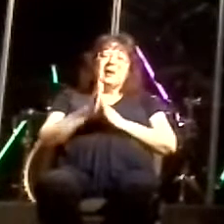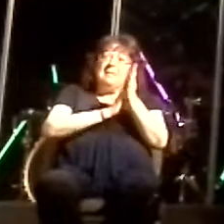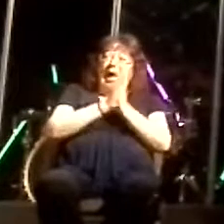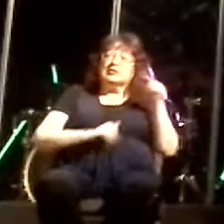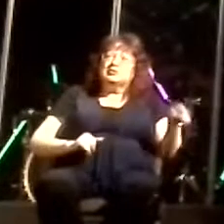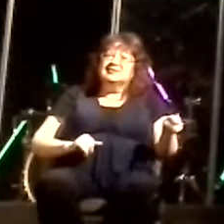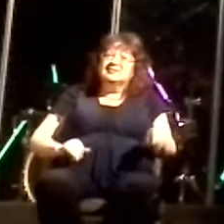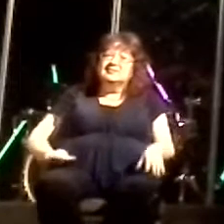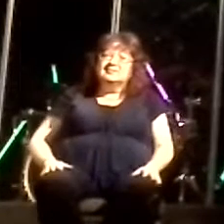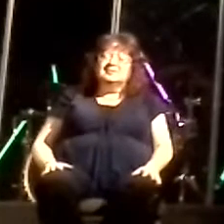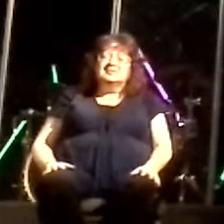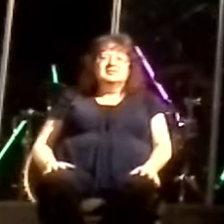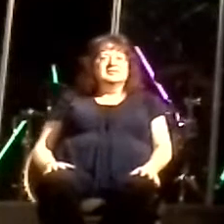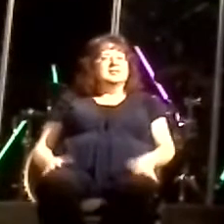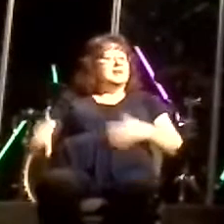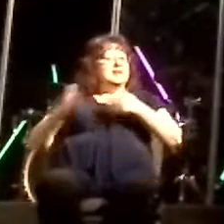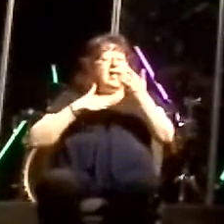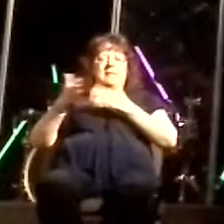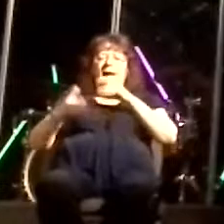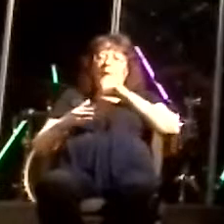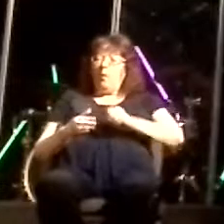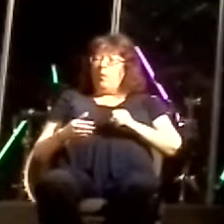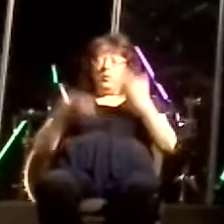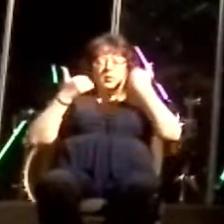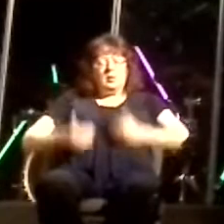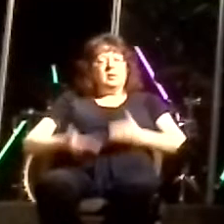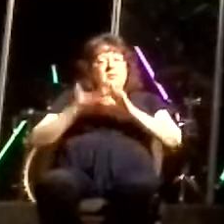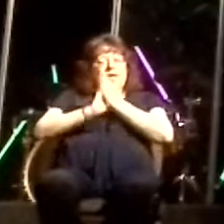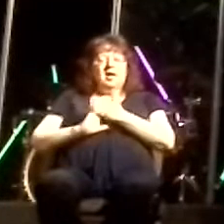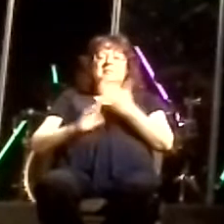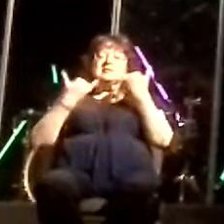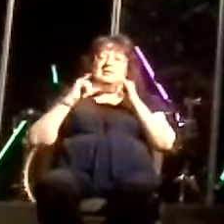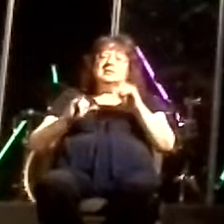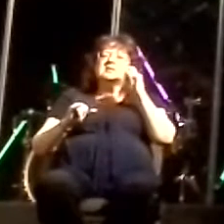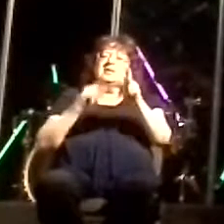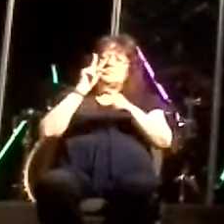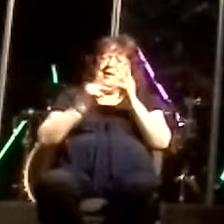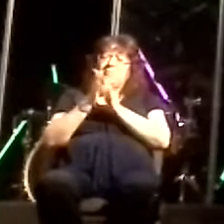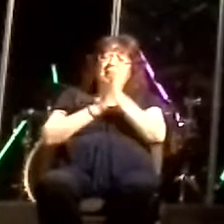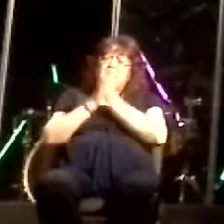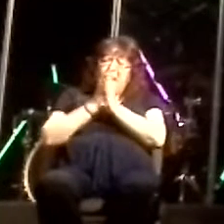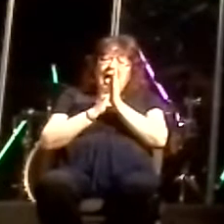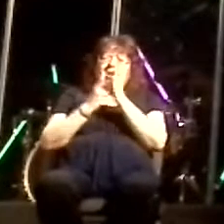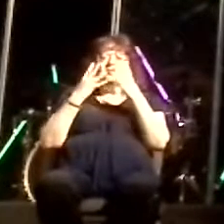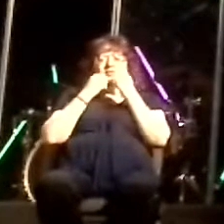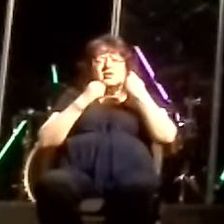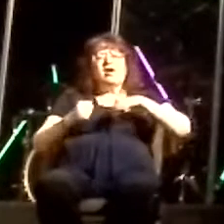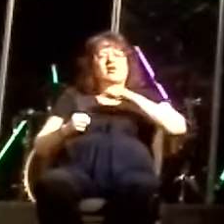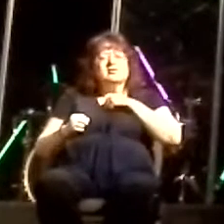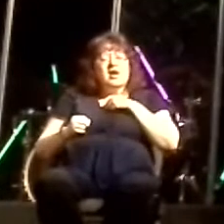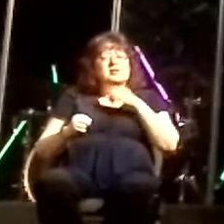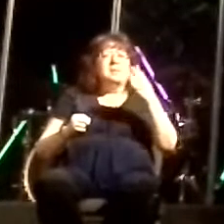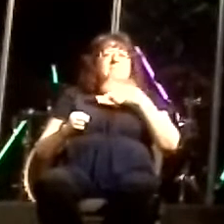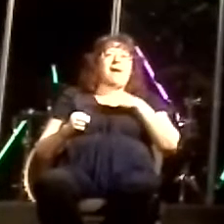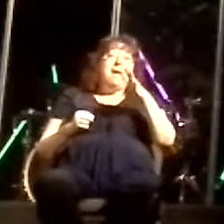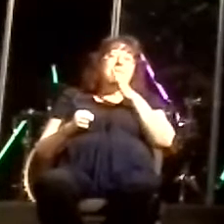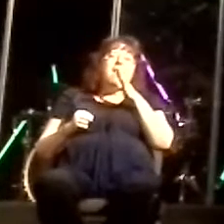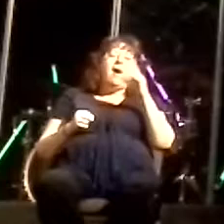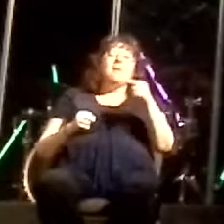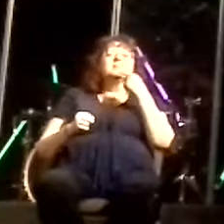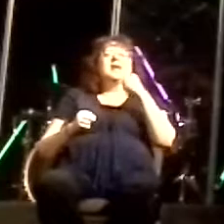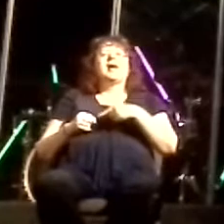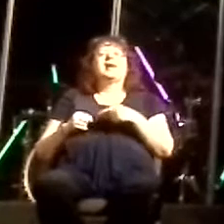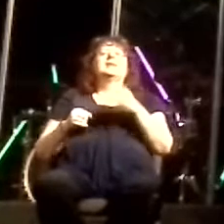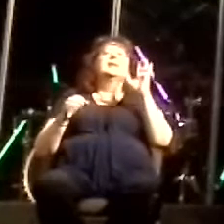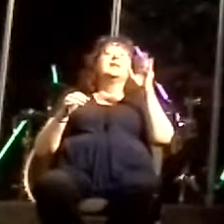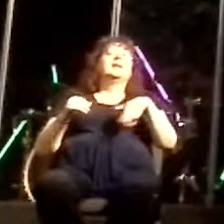Passion. And no matter how old we get, we still need people to be passionate about us. My mom, she'll say to